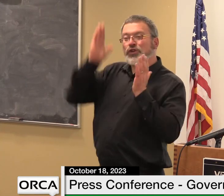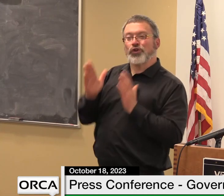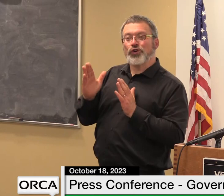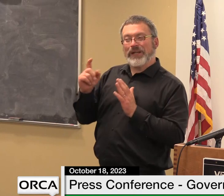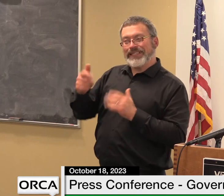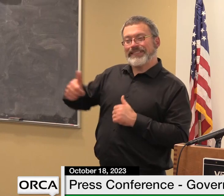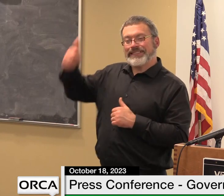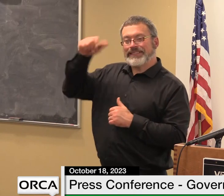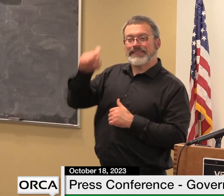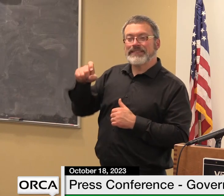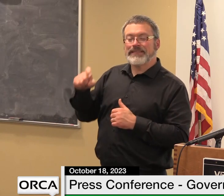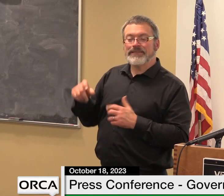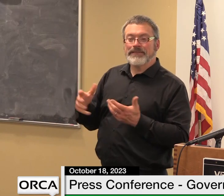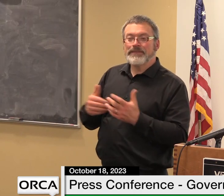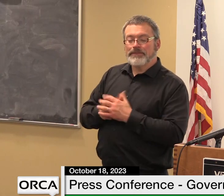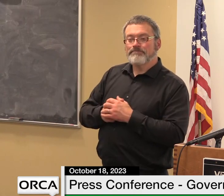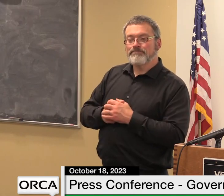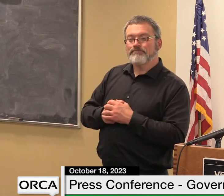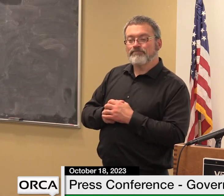in the House.